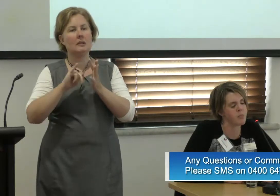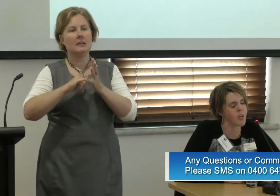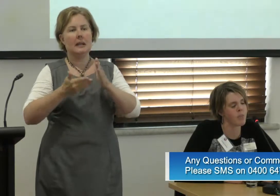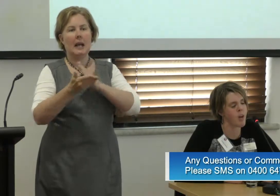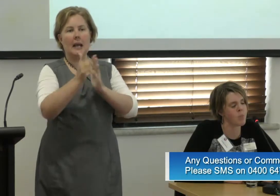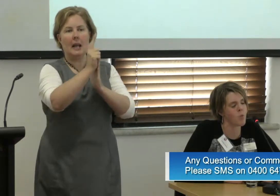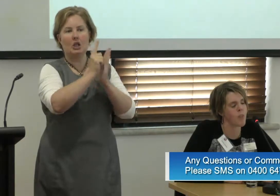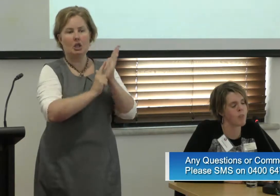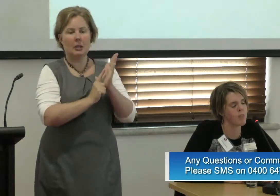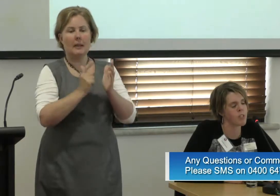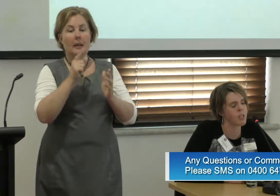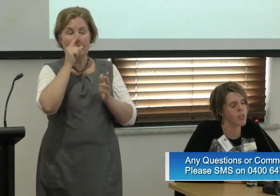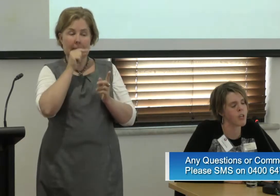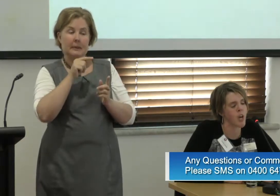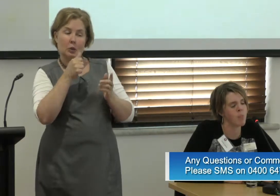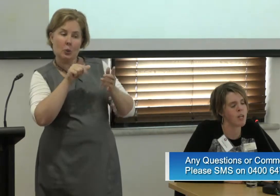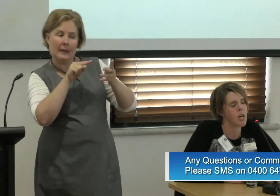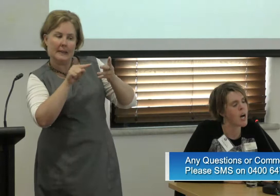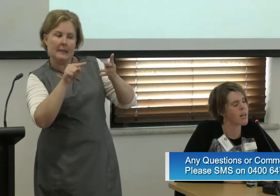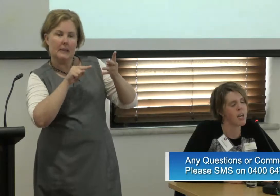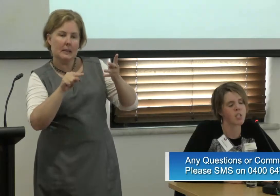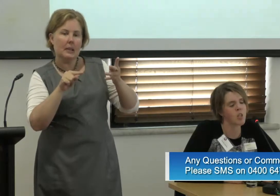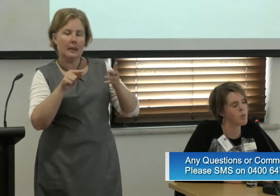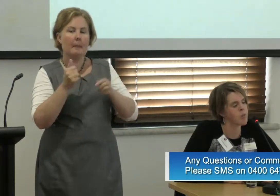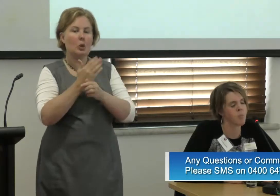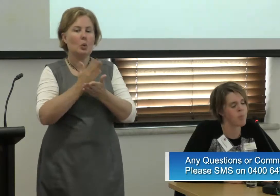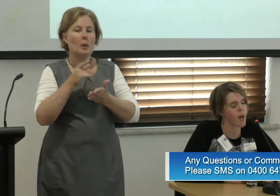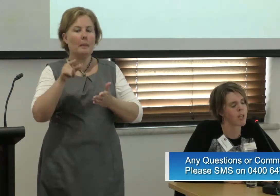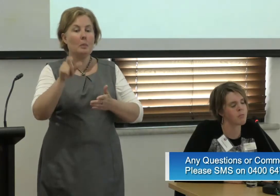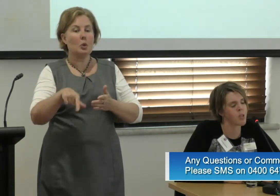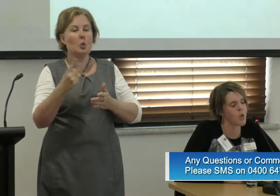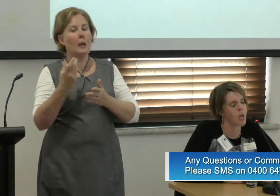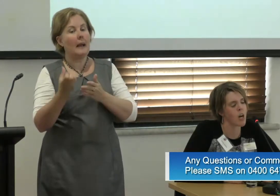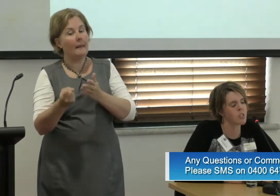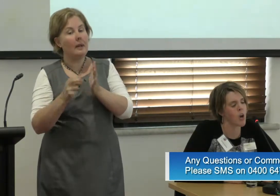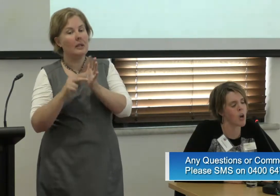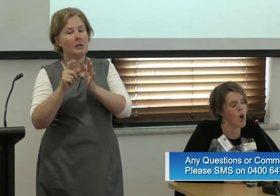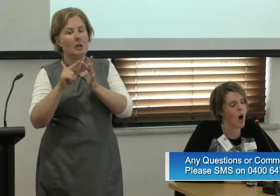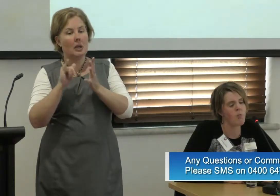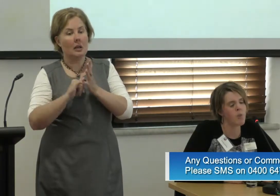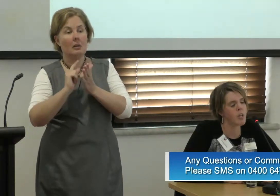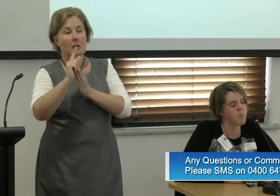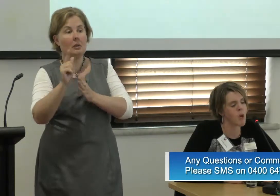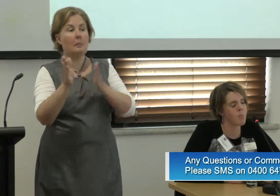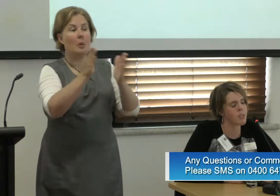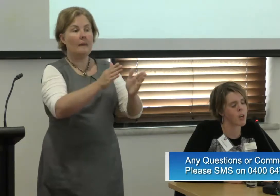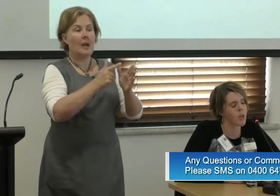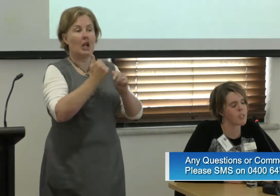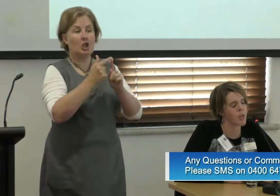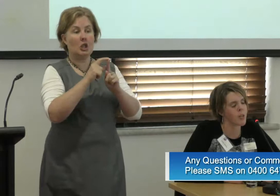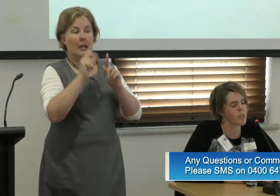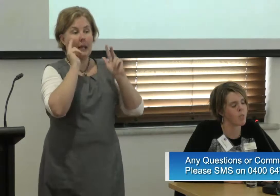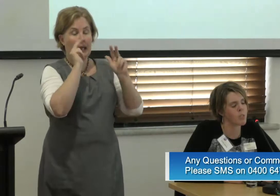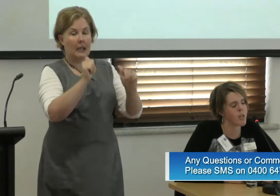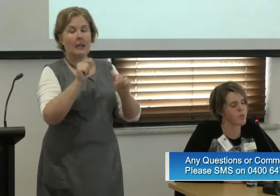NDIS funding available when they're in residential aged care, but again, it's not something that people are actively looking at. So I'd really be open to